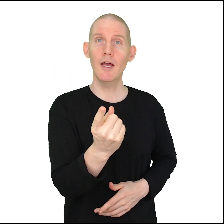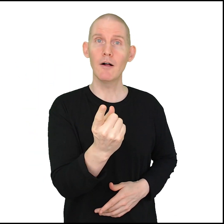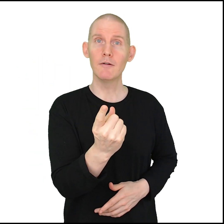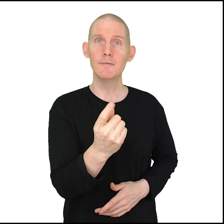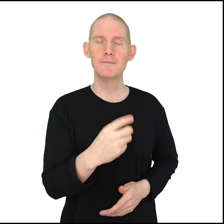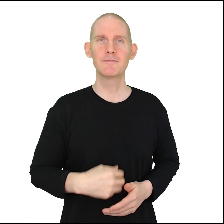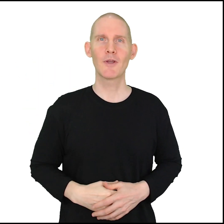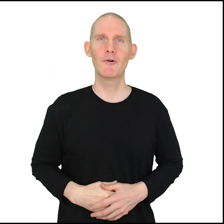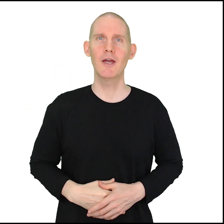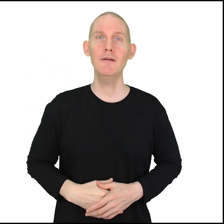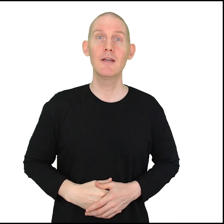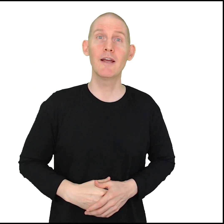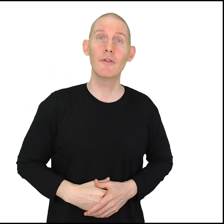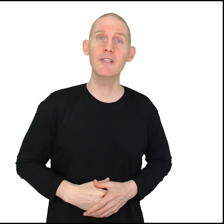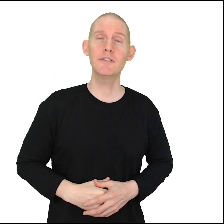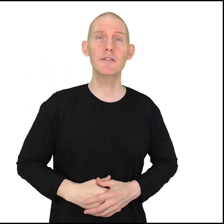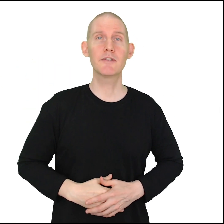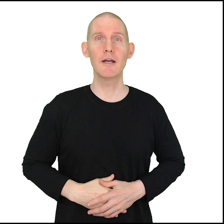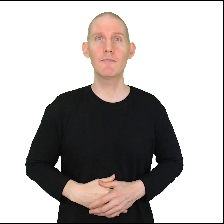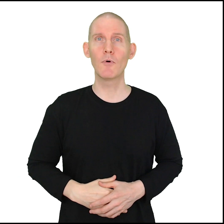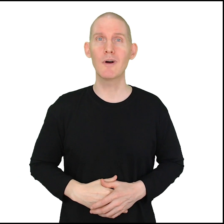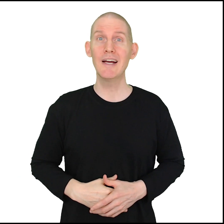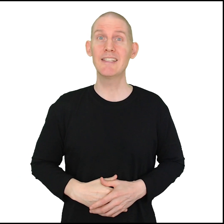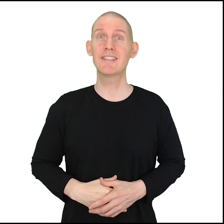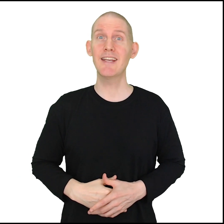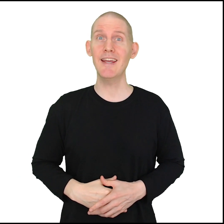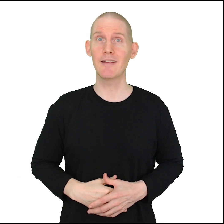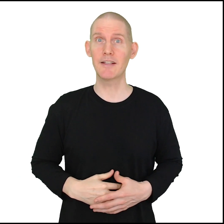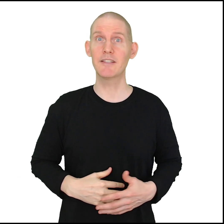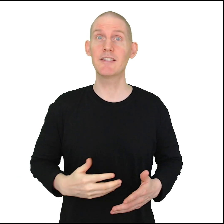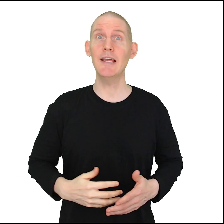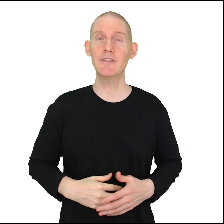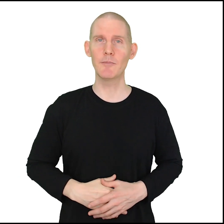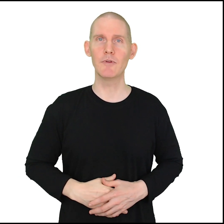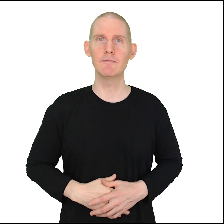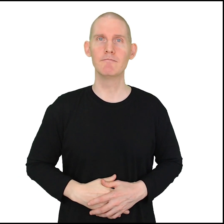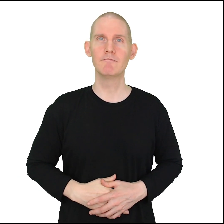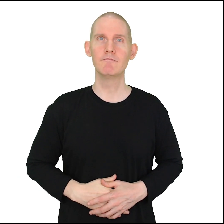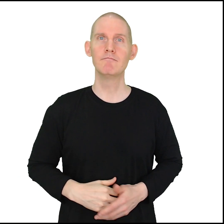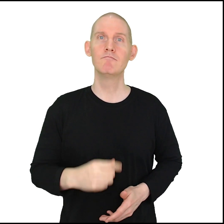Tell. Okay, now this is the sign for say, like to say something.